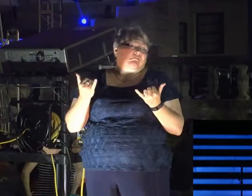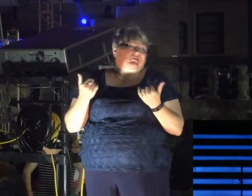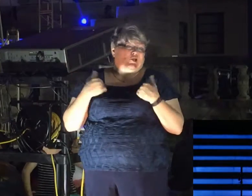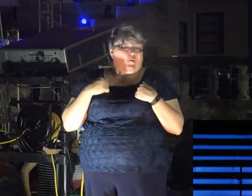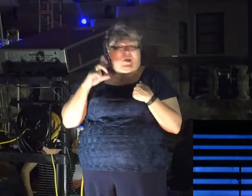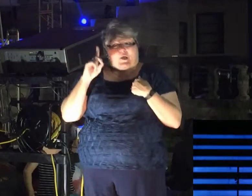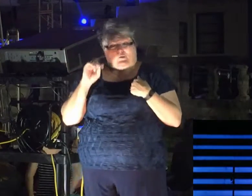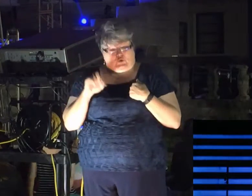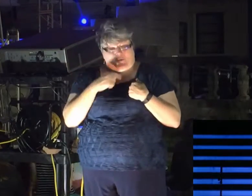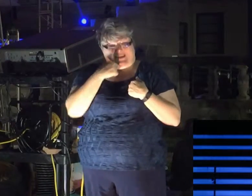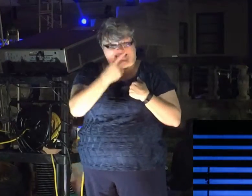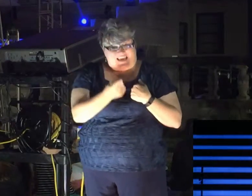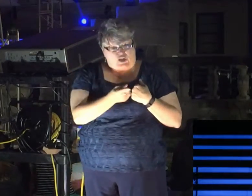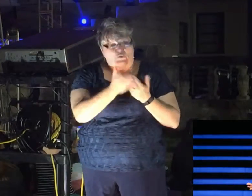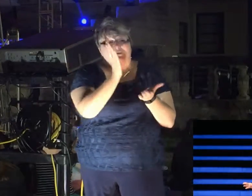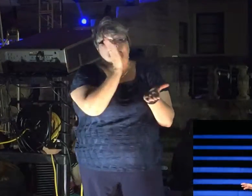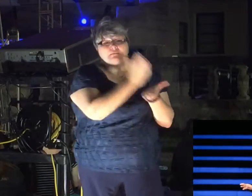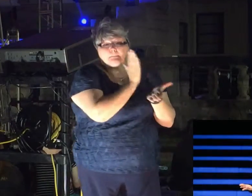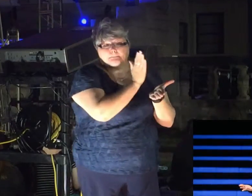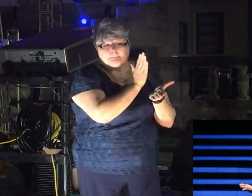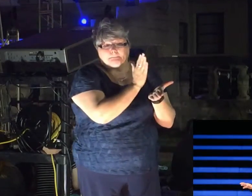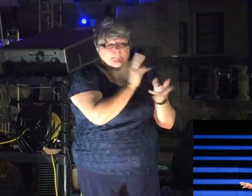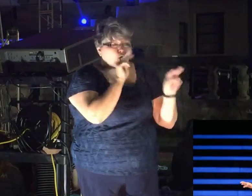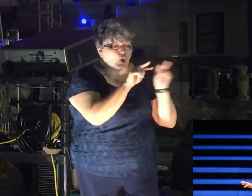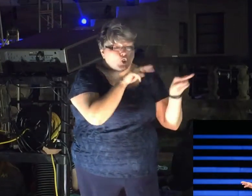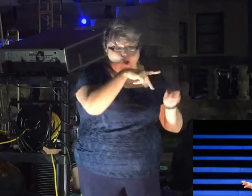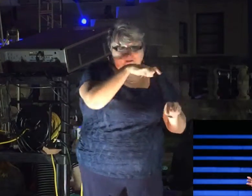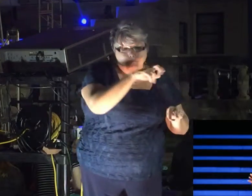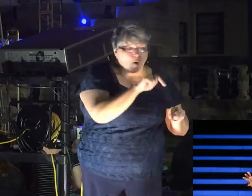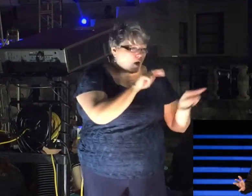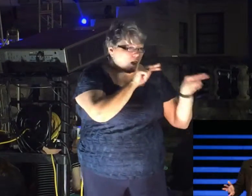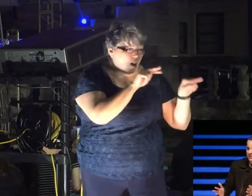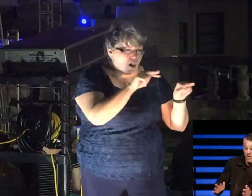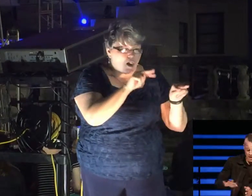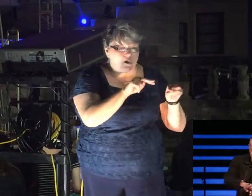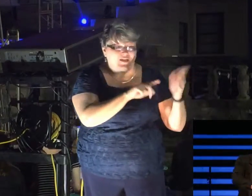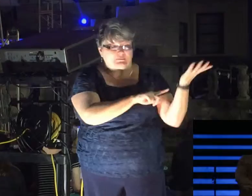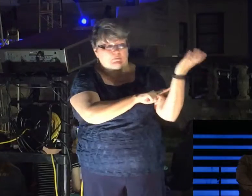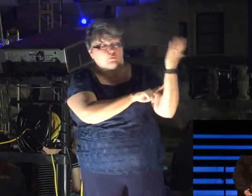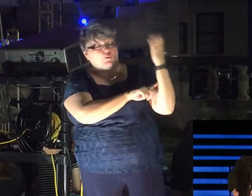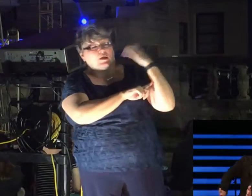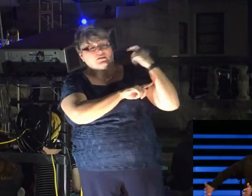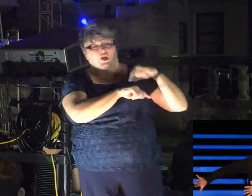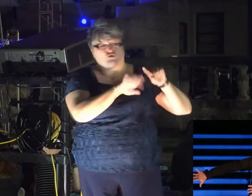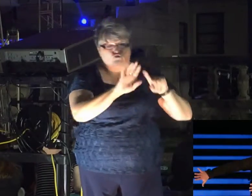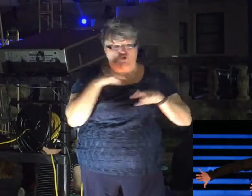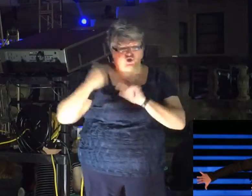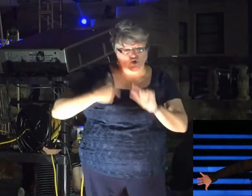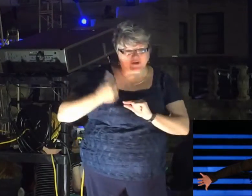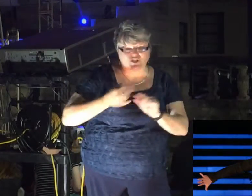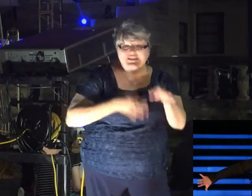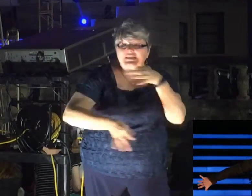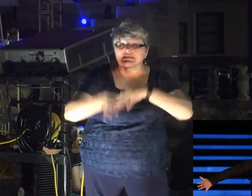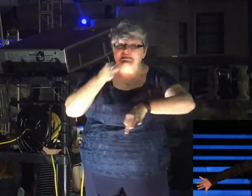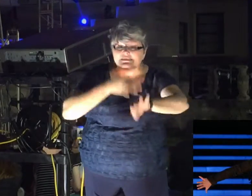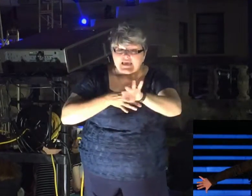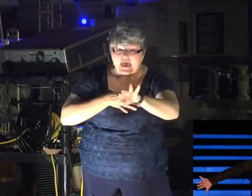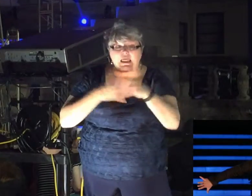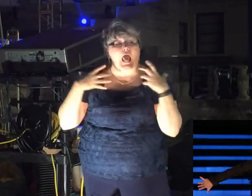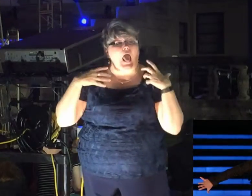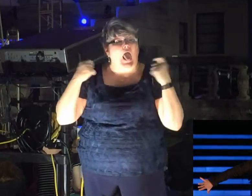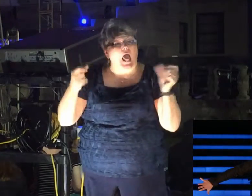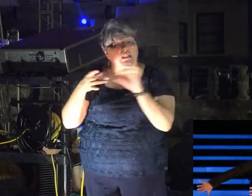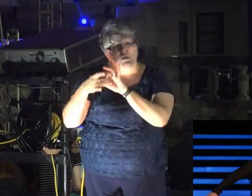now? So I do want to tell you, cut out this pornified version of it that's being pressed on your generation. Put in